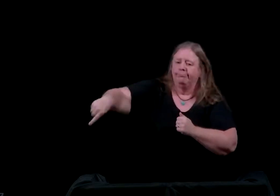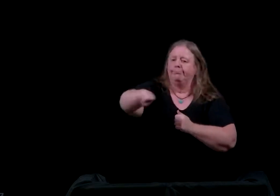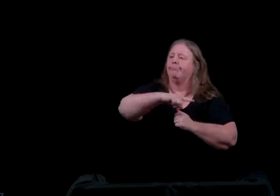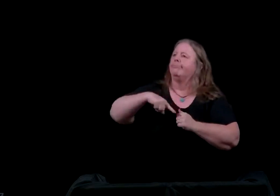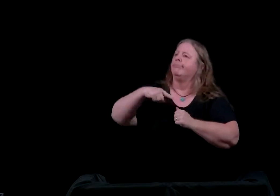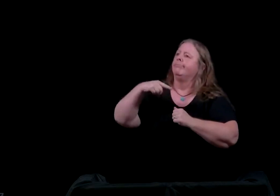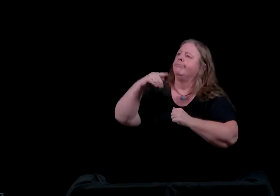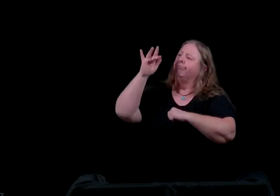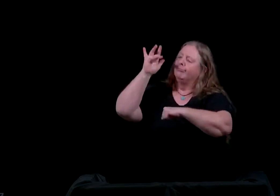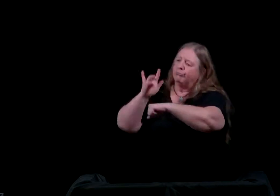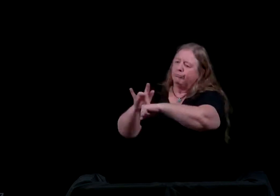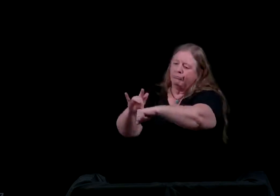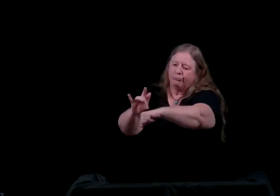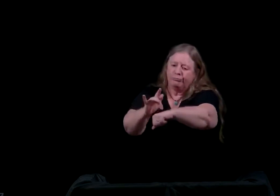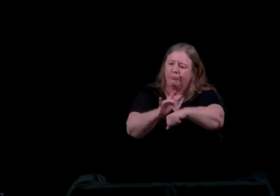So now go with each and one of us.